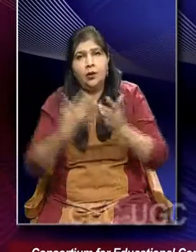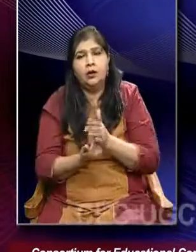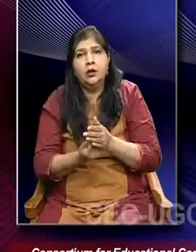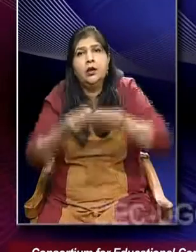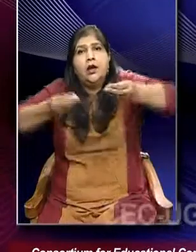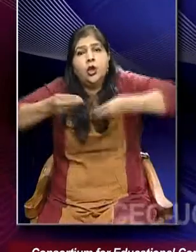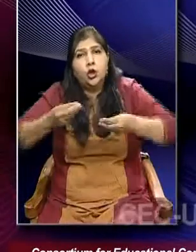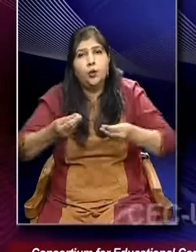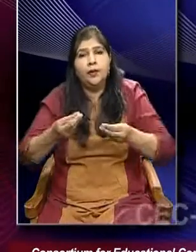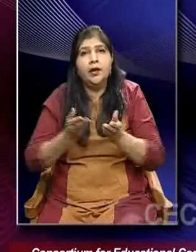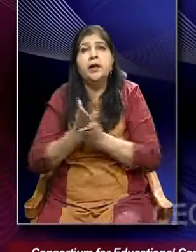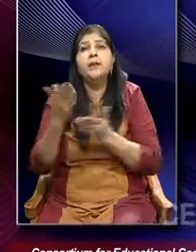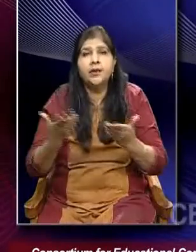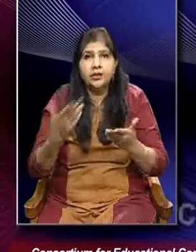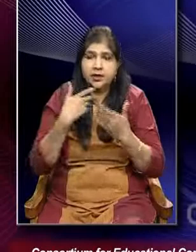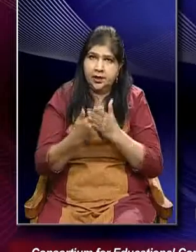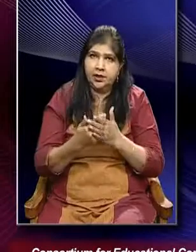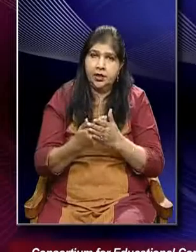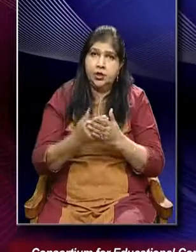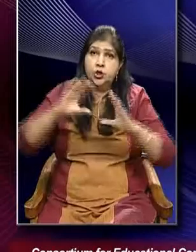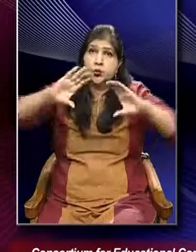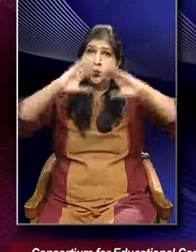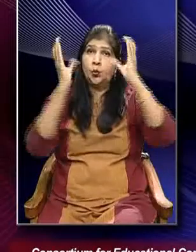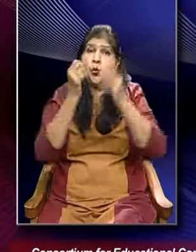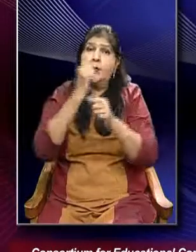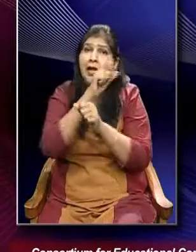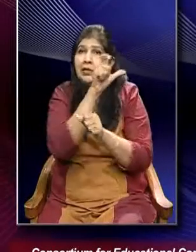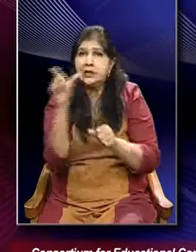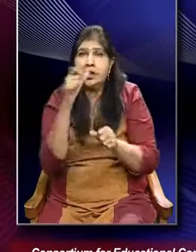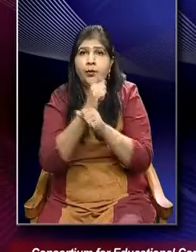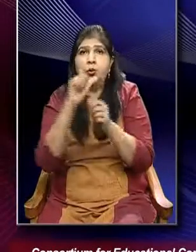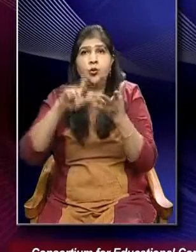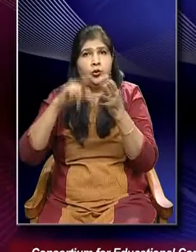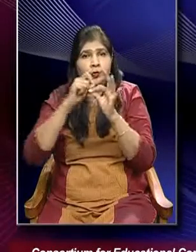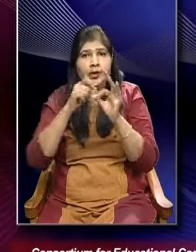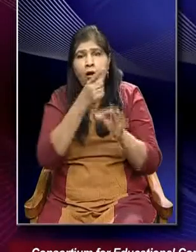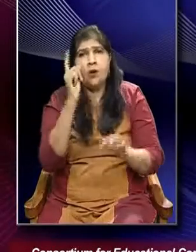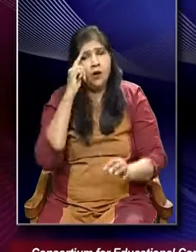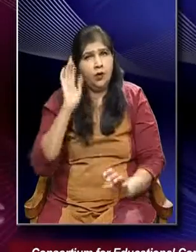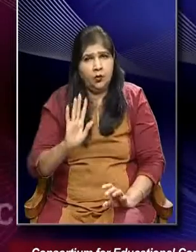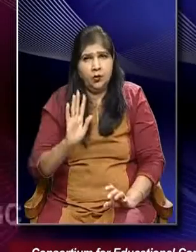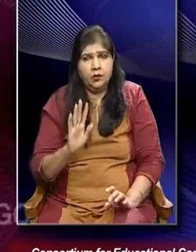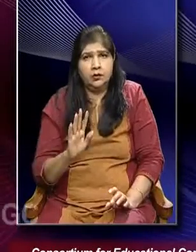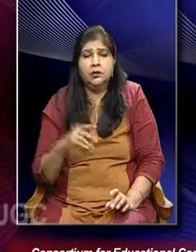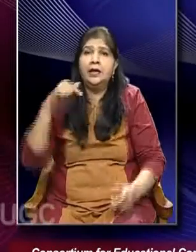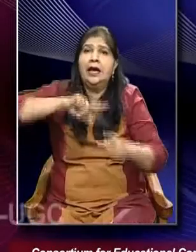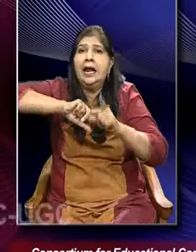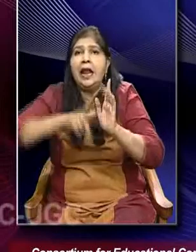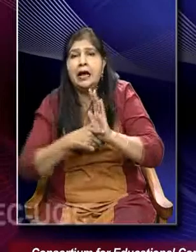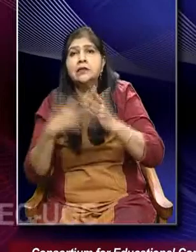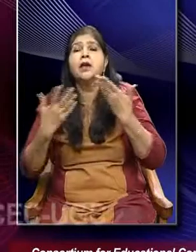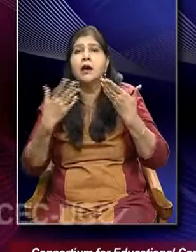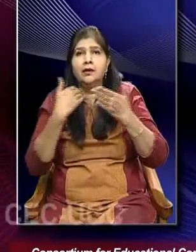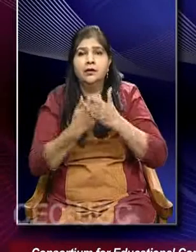economic dimension of globalization. Now, we all know that at the end of